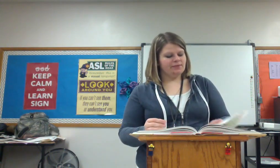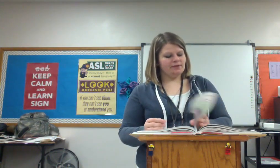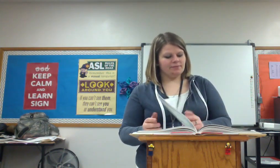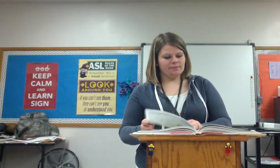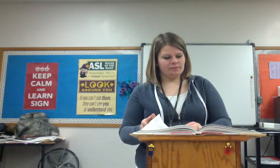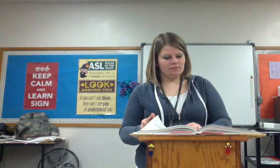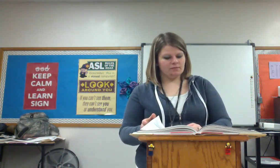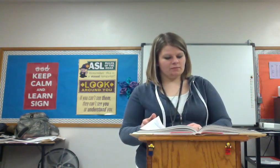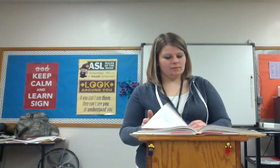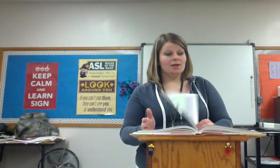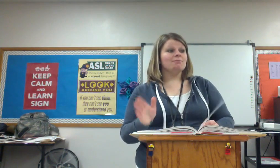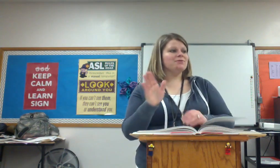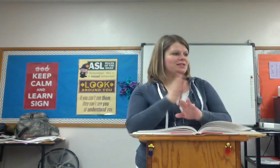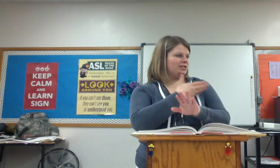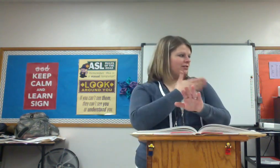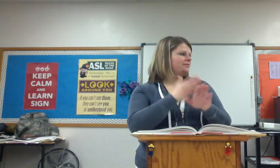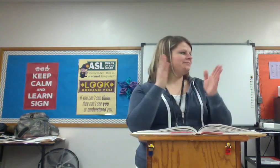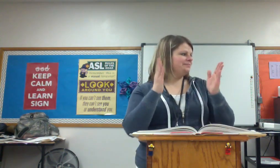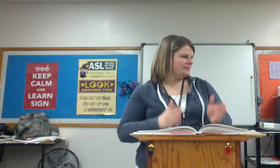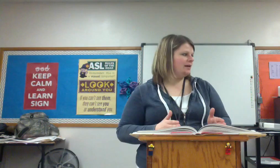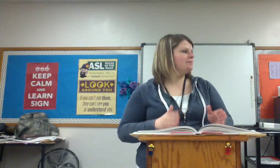Yep. What about musician? Musician. Yep.